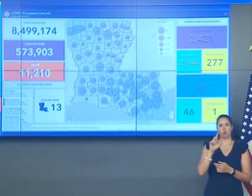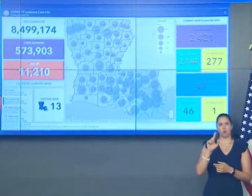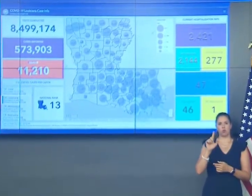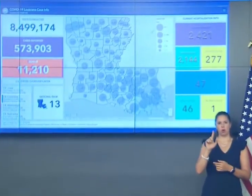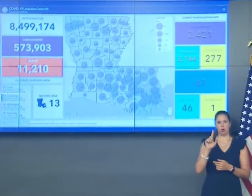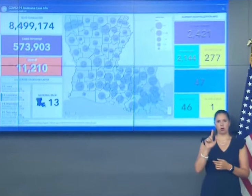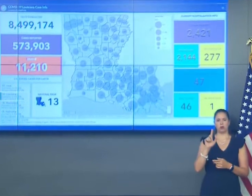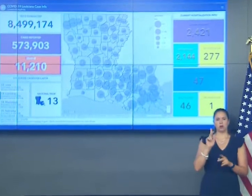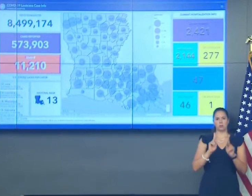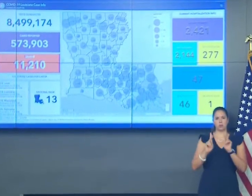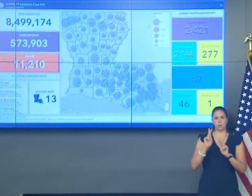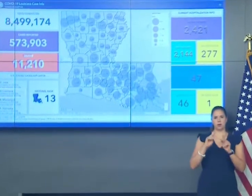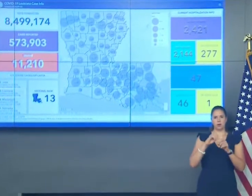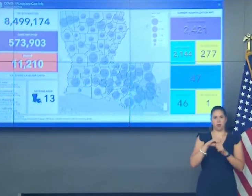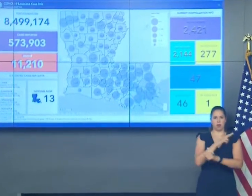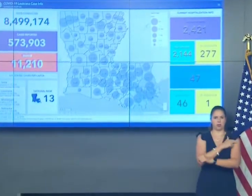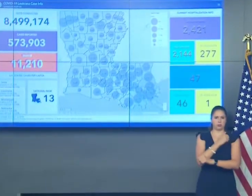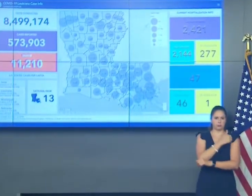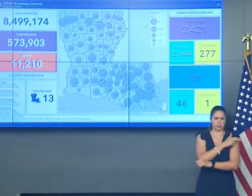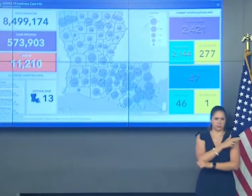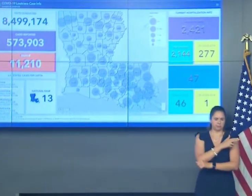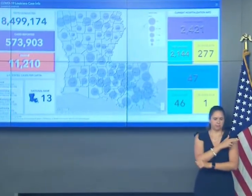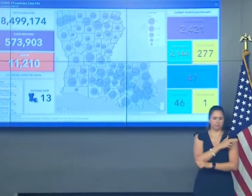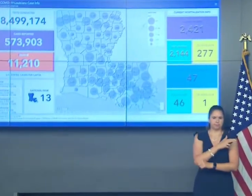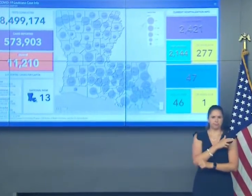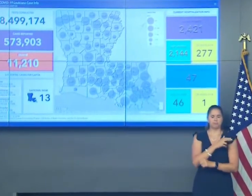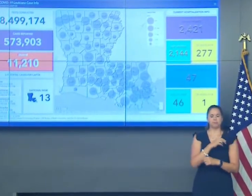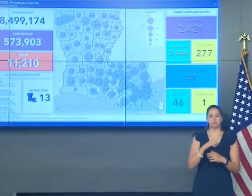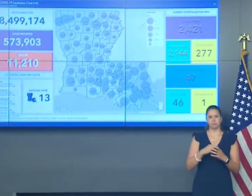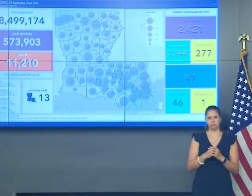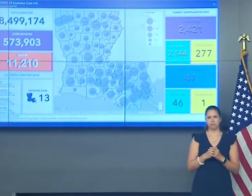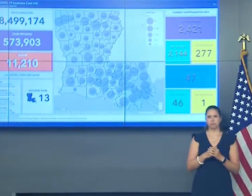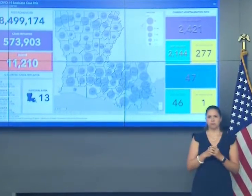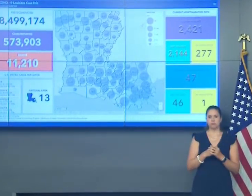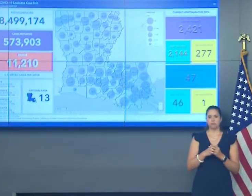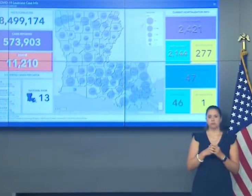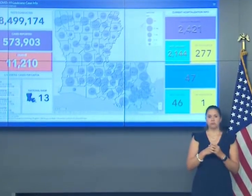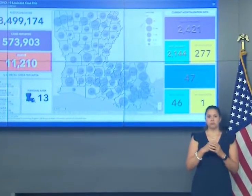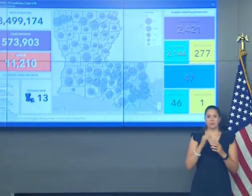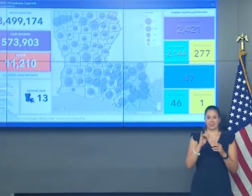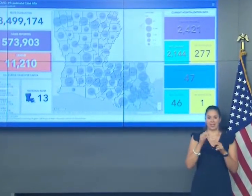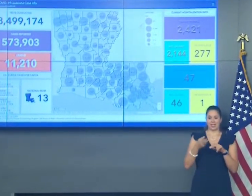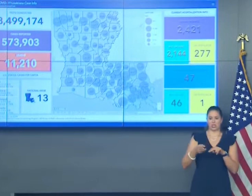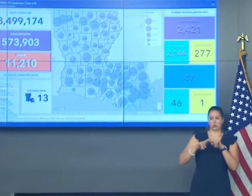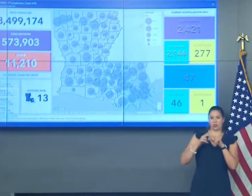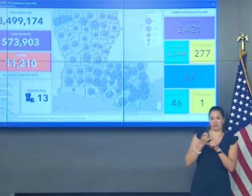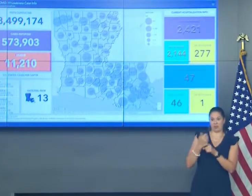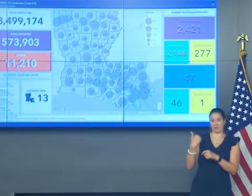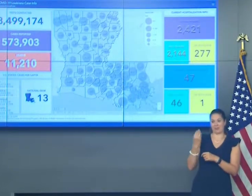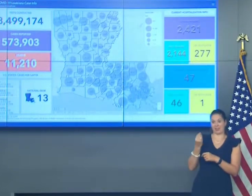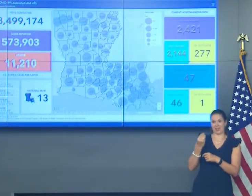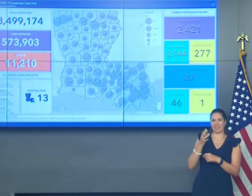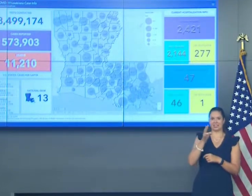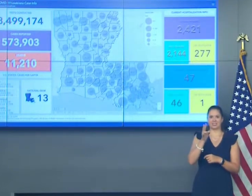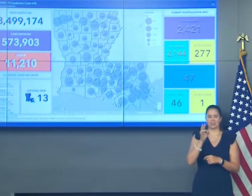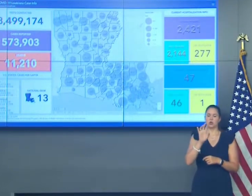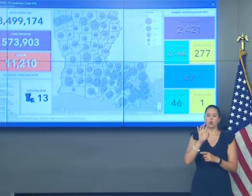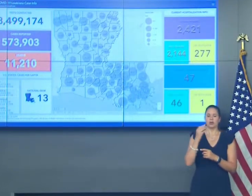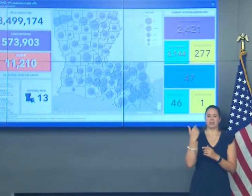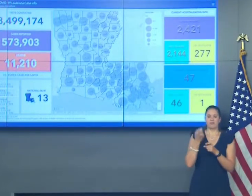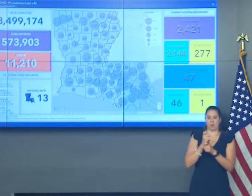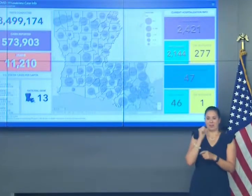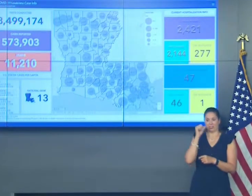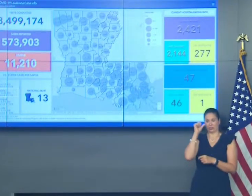2,421 individuals in the hospital. That's a net increase of 71 since